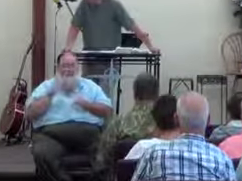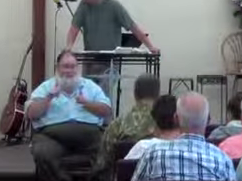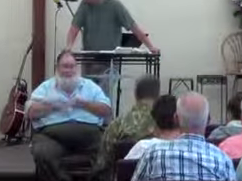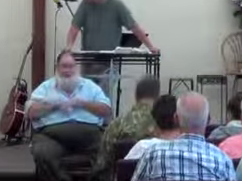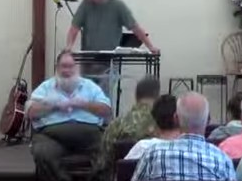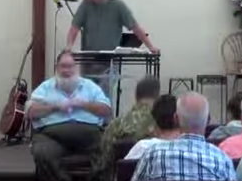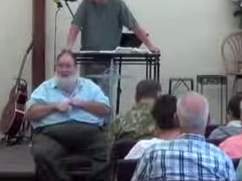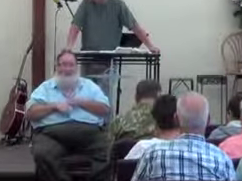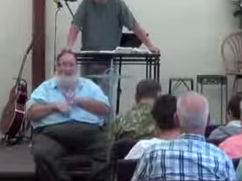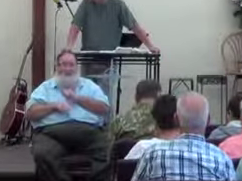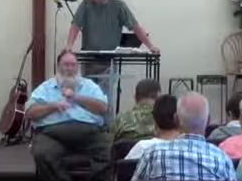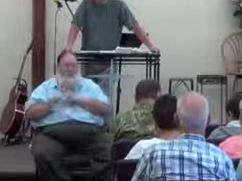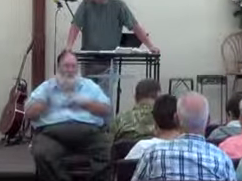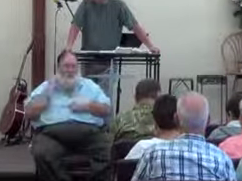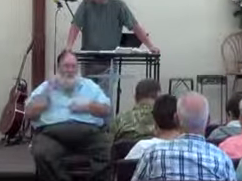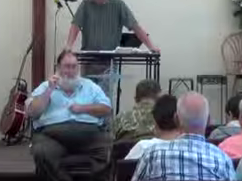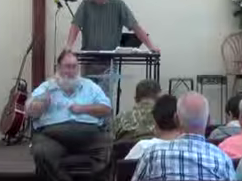offends.